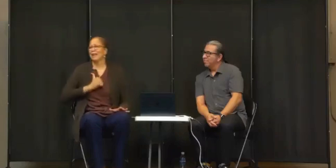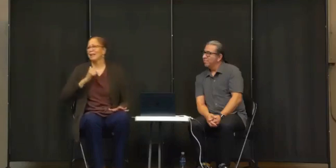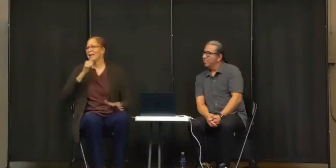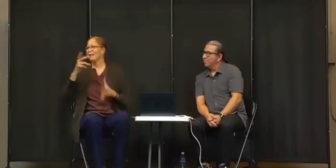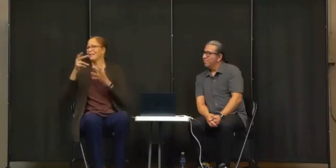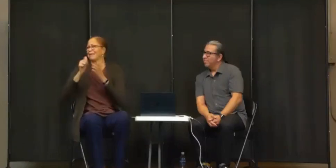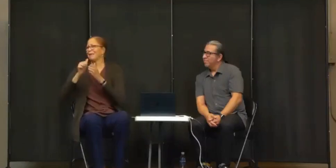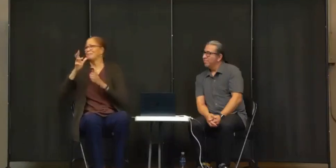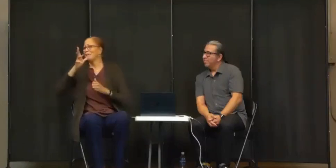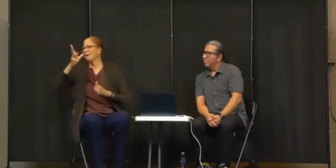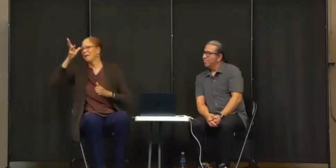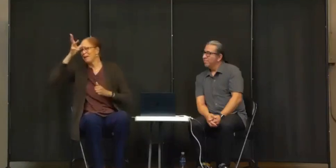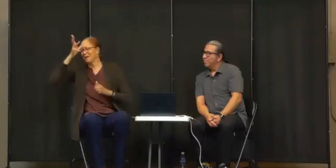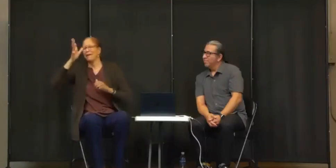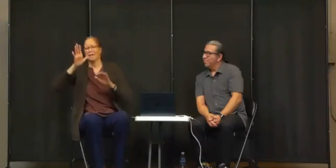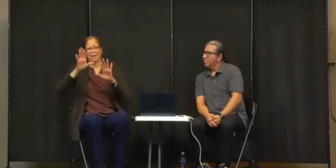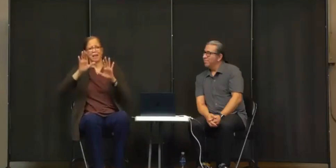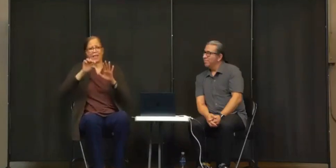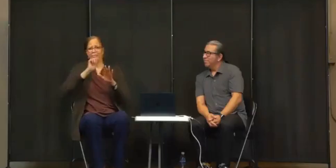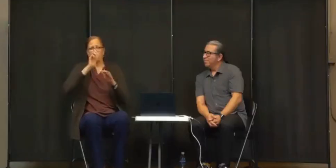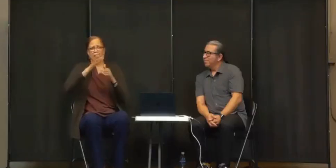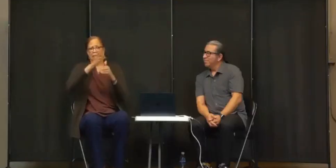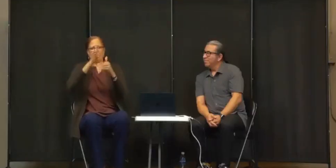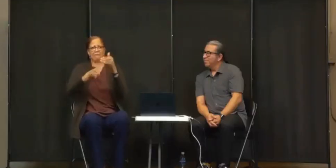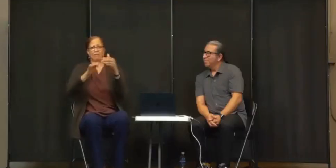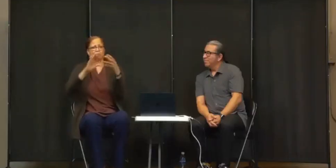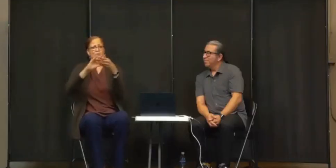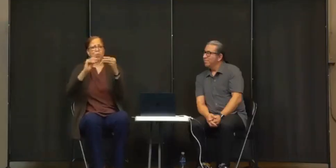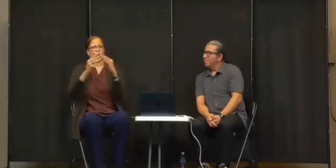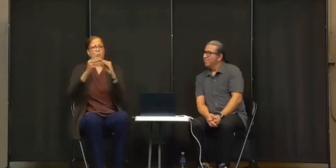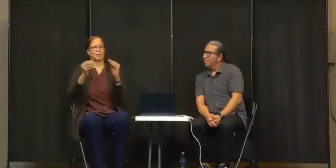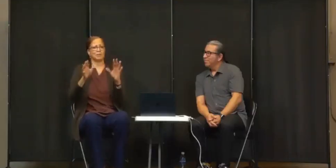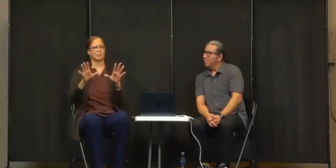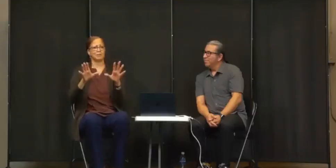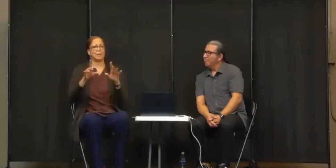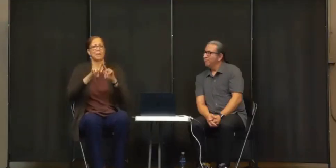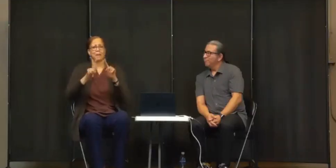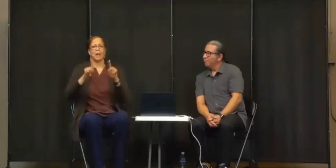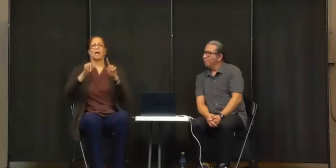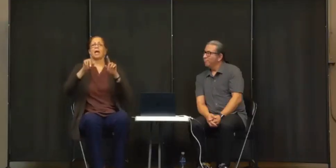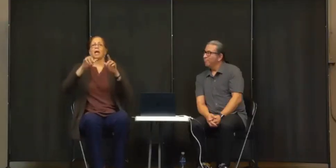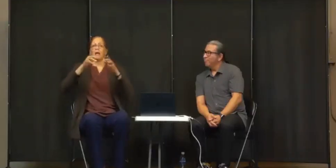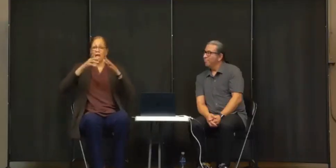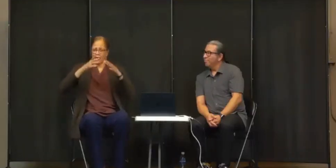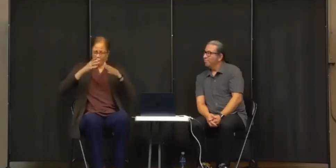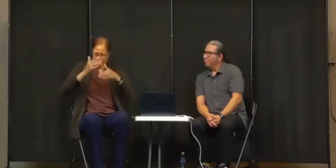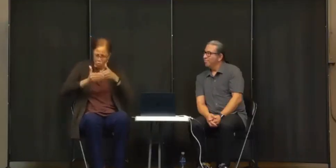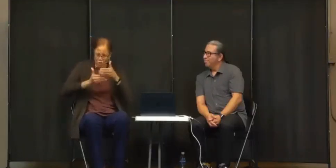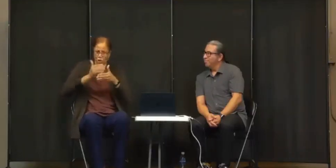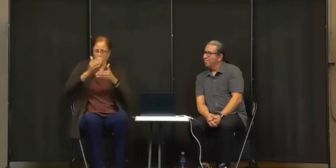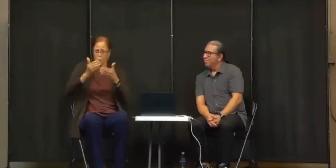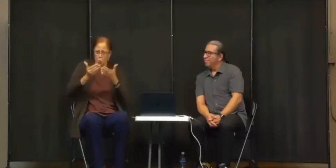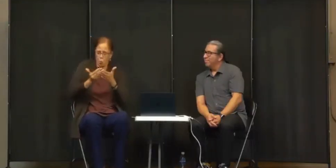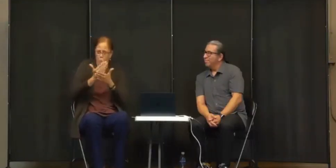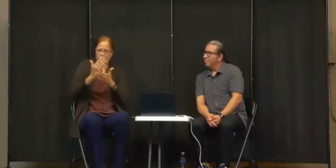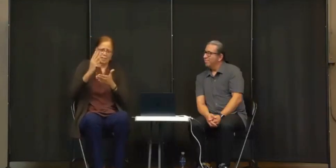You know, with my own kids, I'm sorry. You know, about your parents. You know, that's not the end of the story.